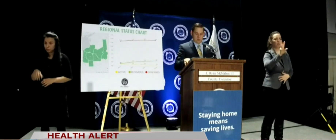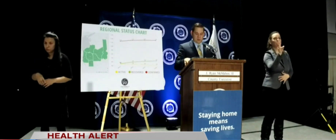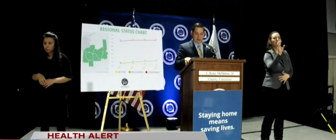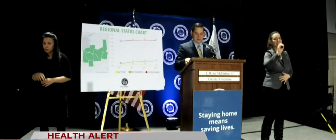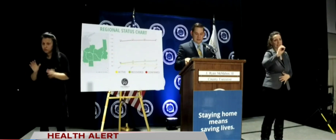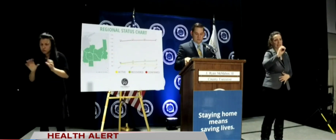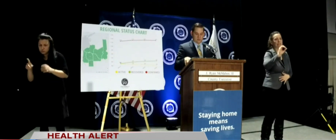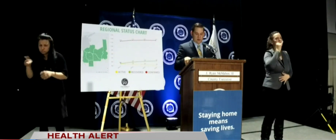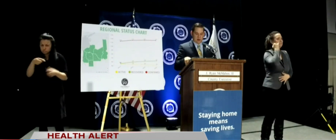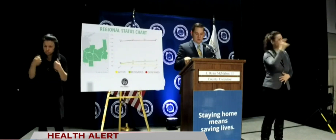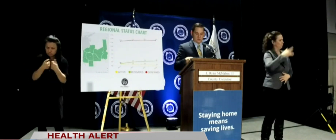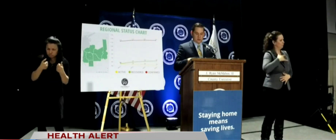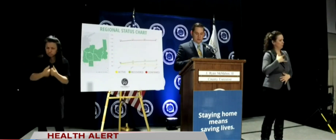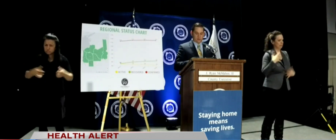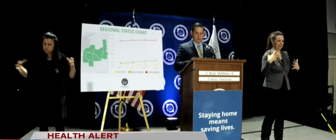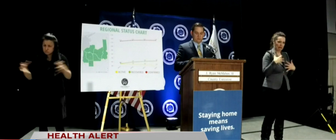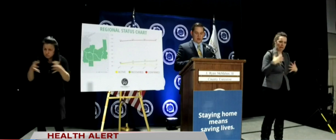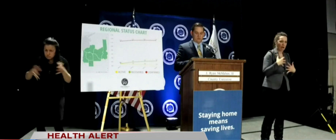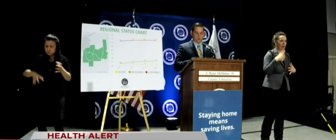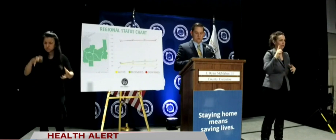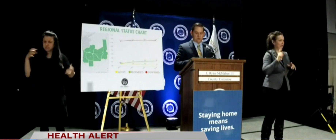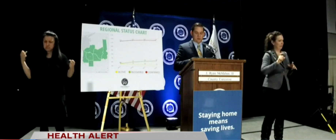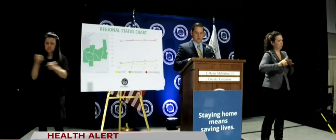help, contact Vera House. Again,